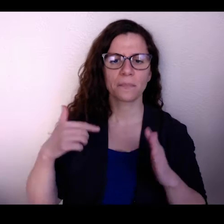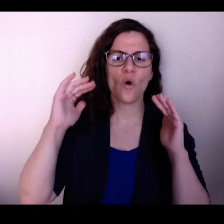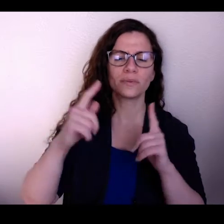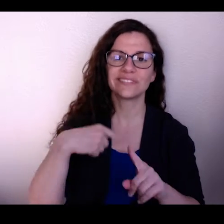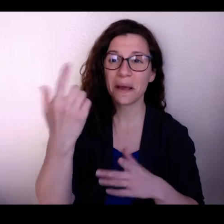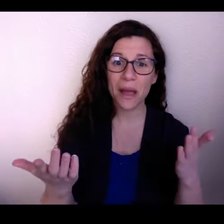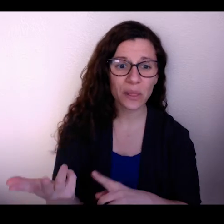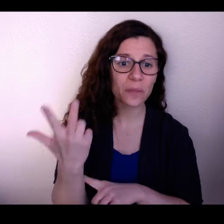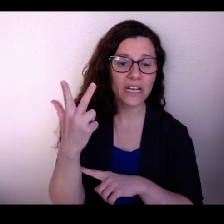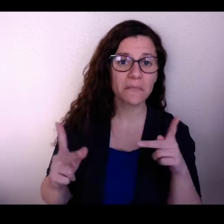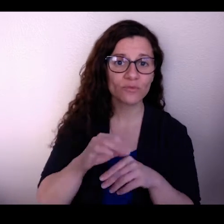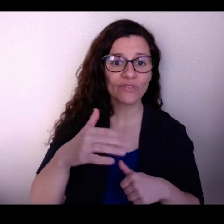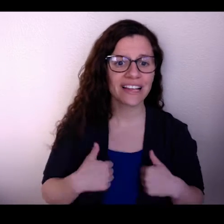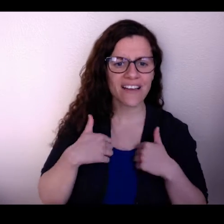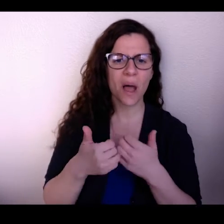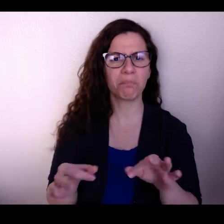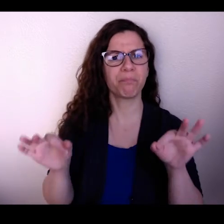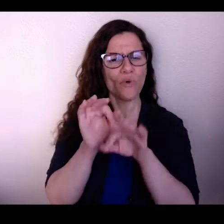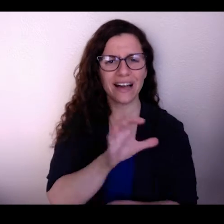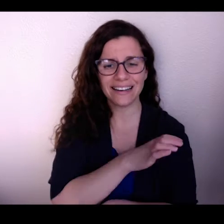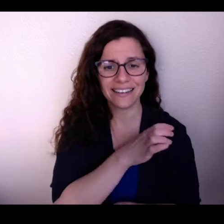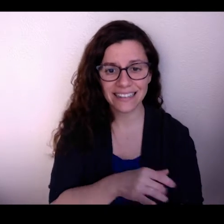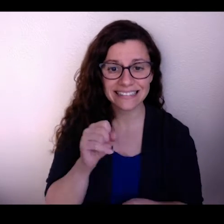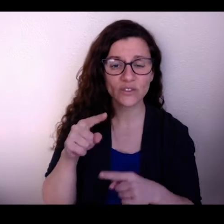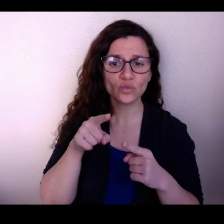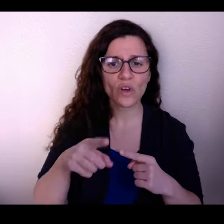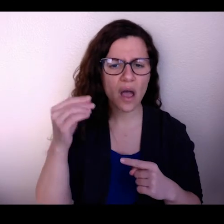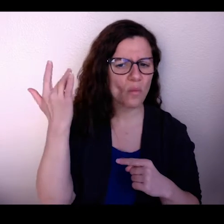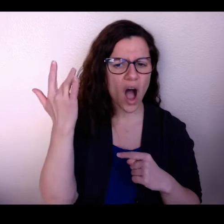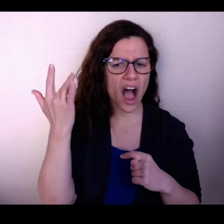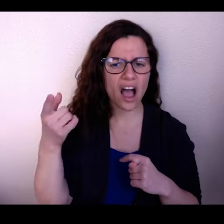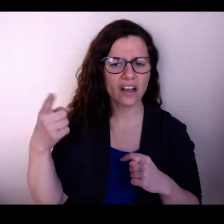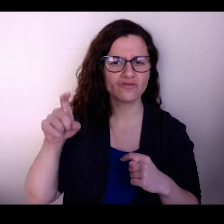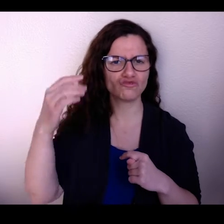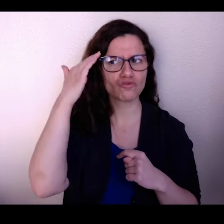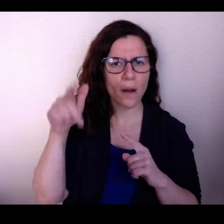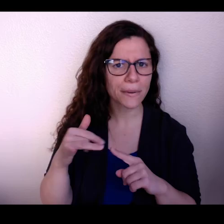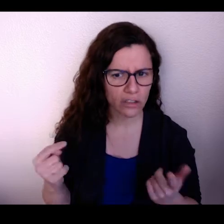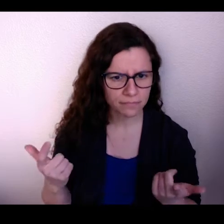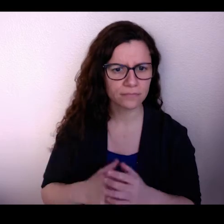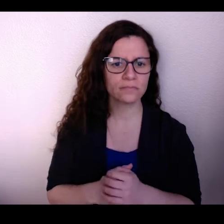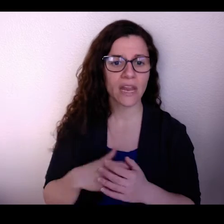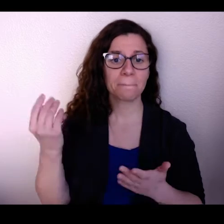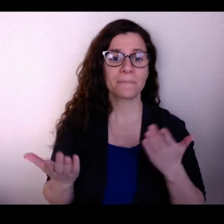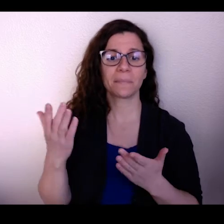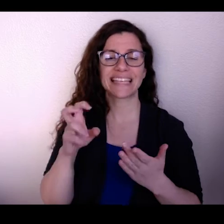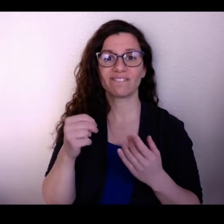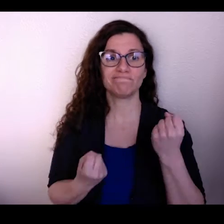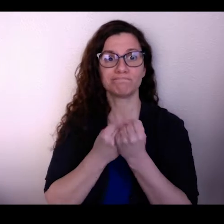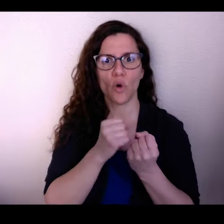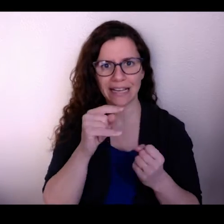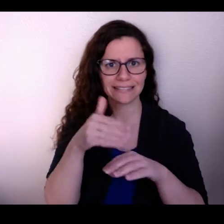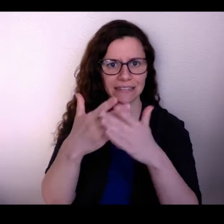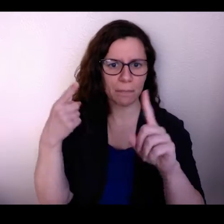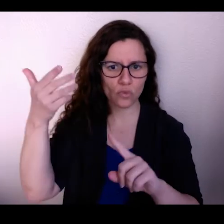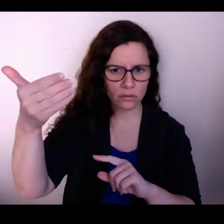And I was hoping you would maybe tell 3 people in your life, you know, how important the clinic is to you and why